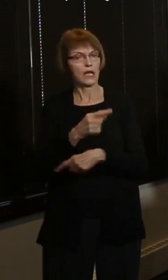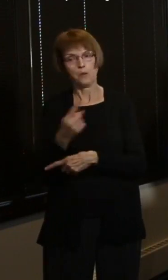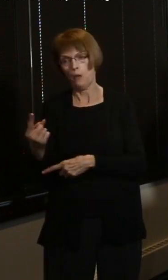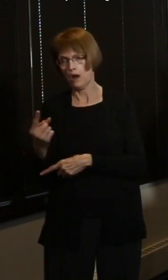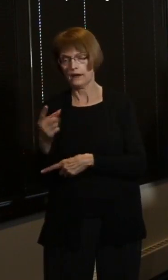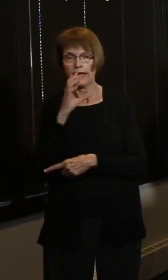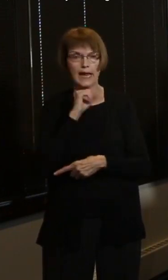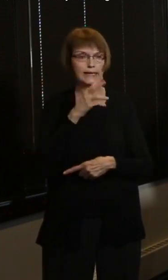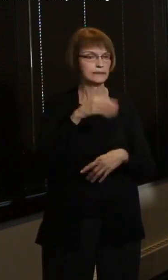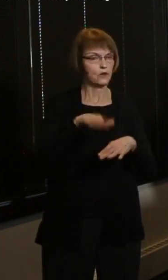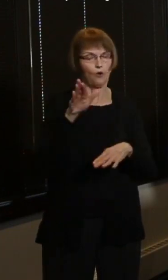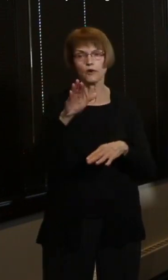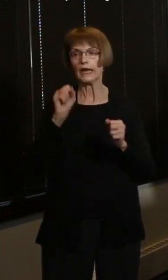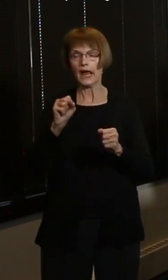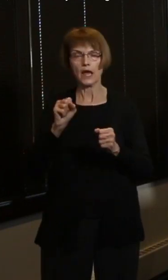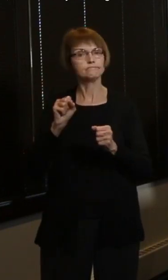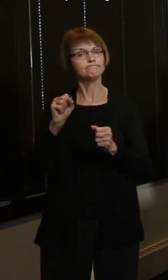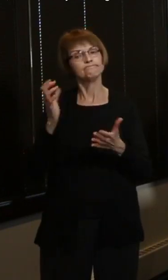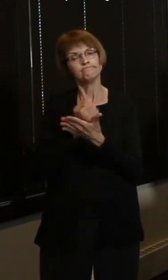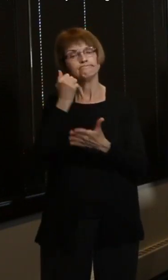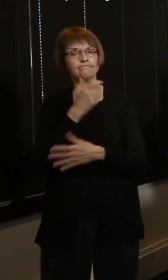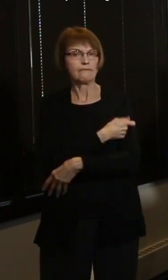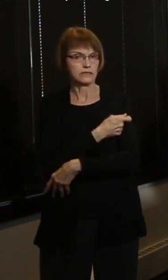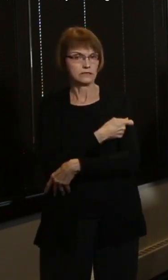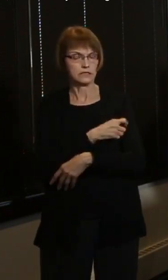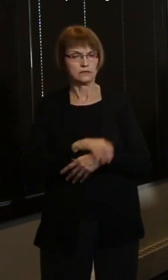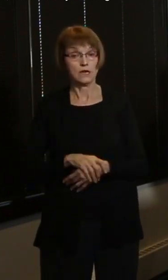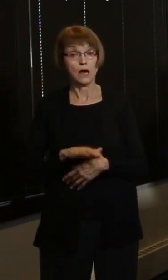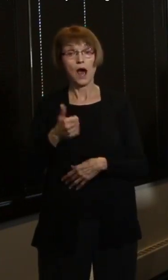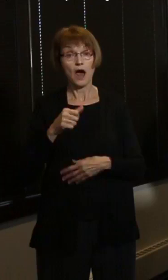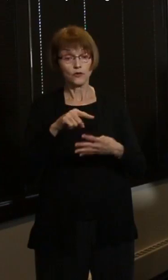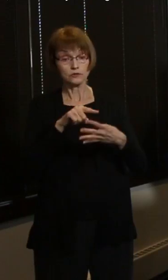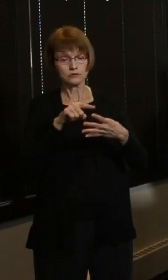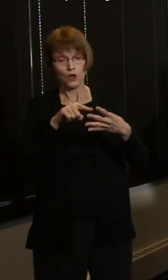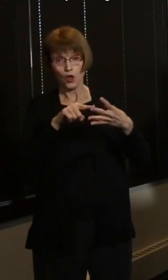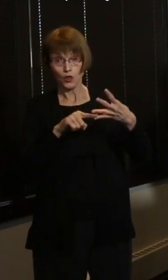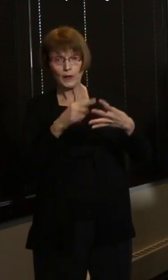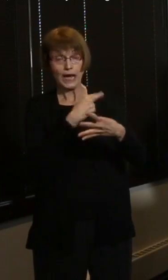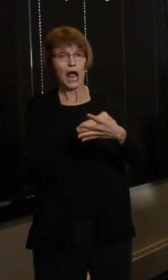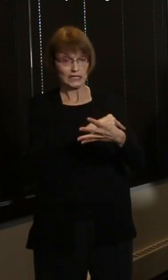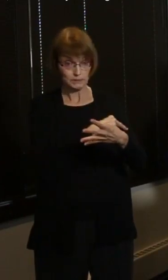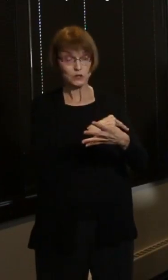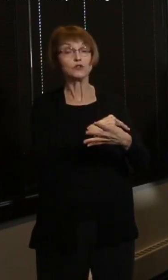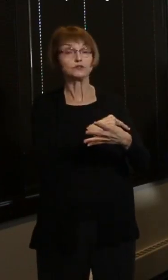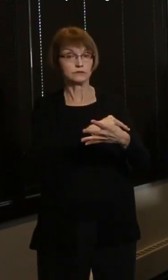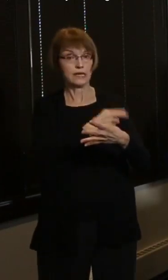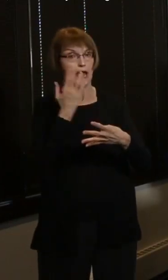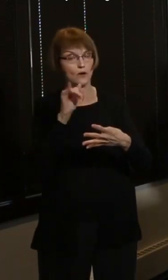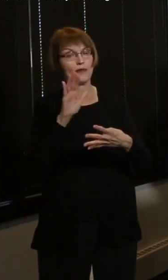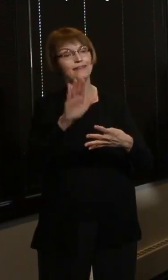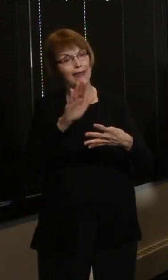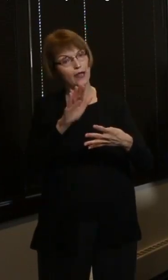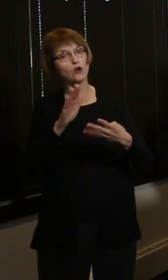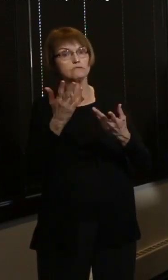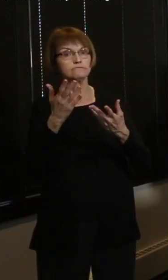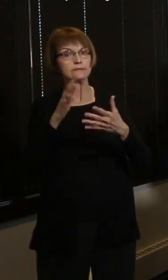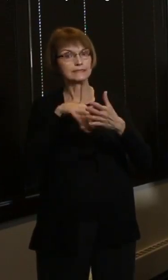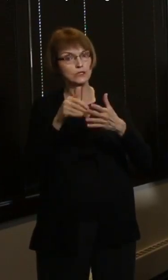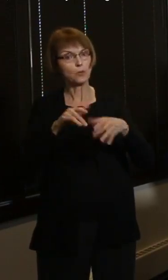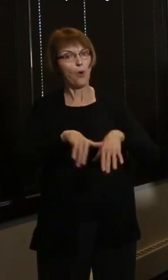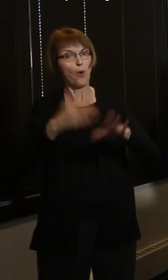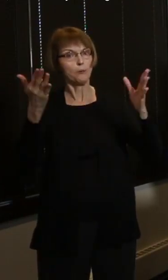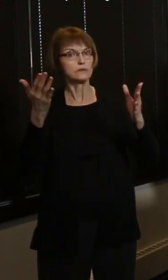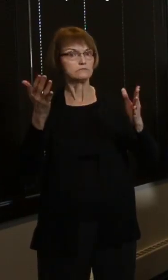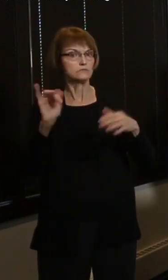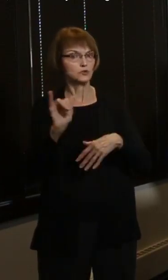16 and older. The other systems I know have been opening up their availability as